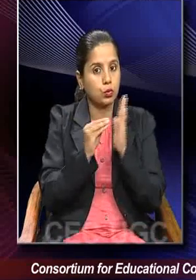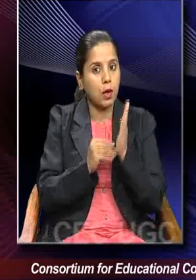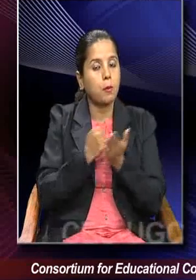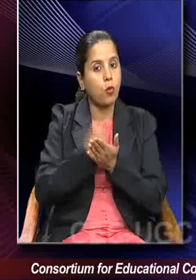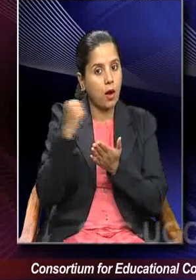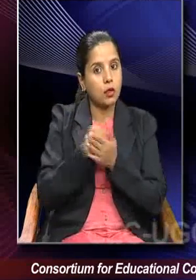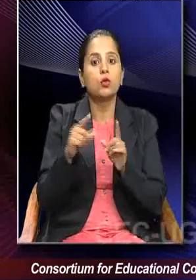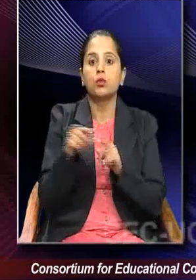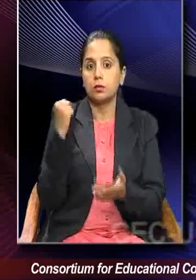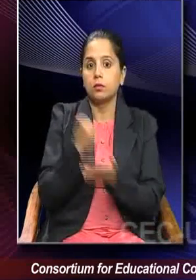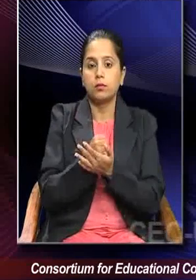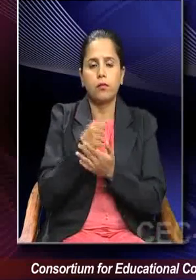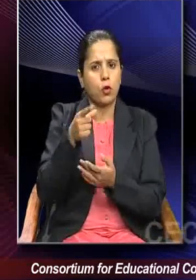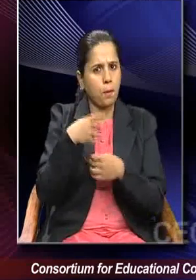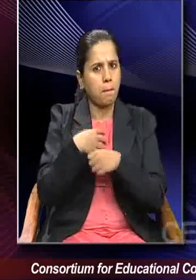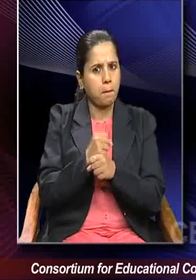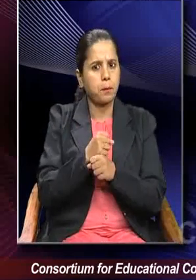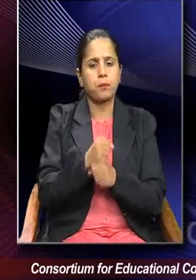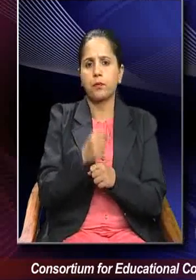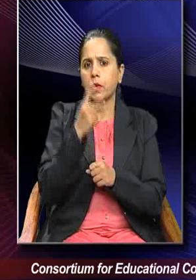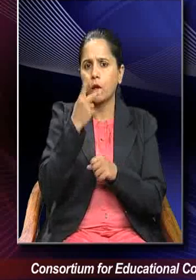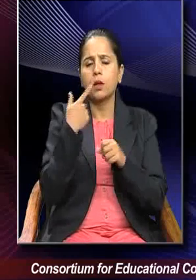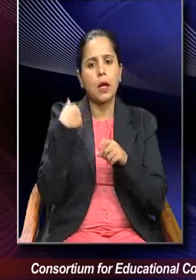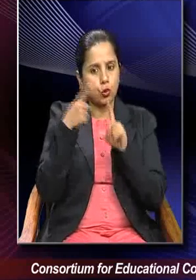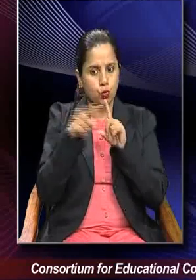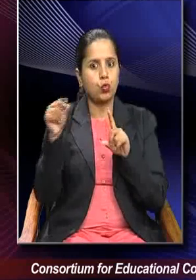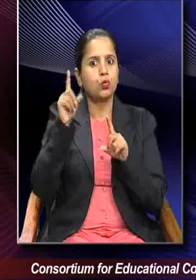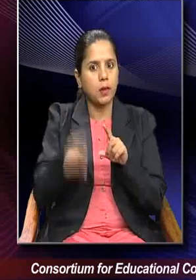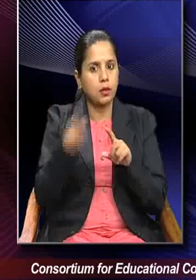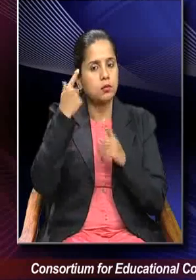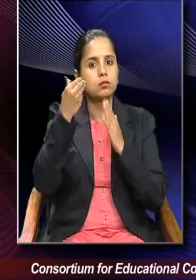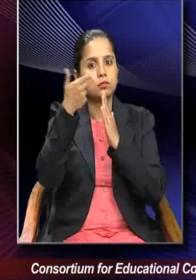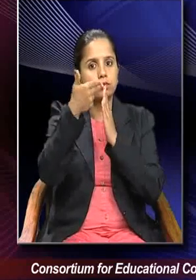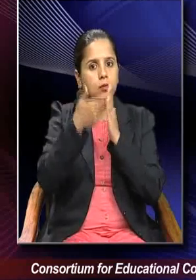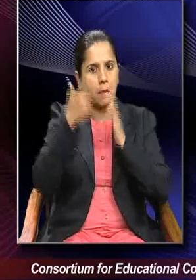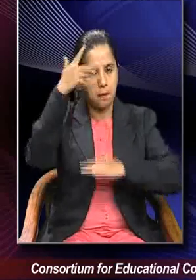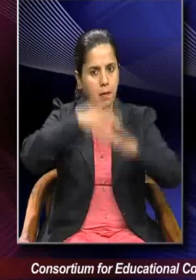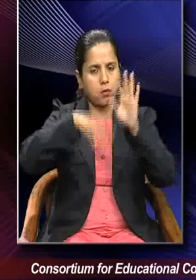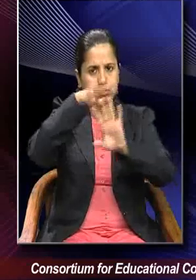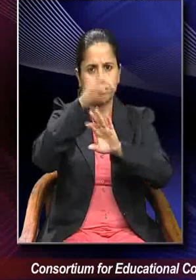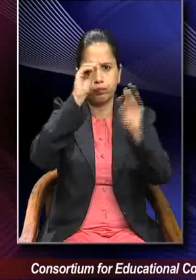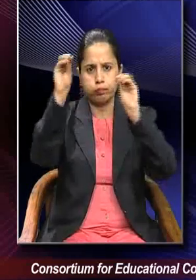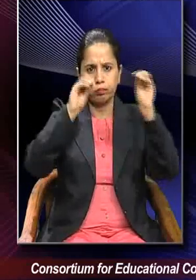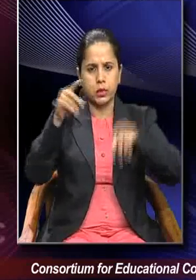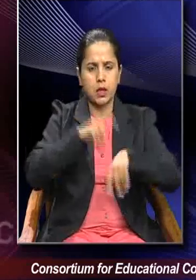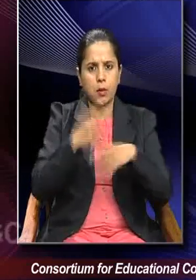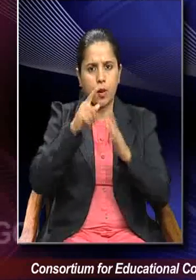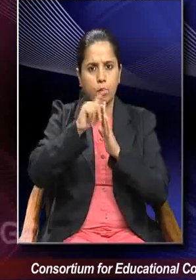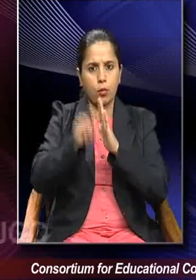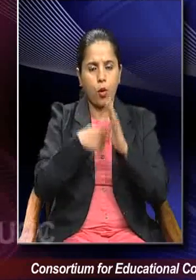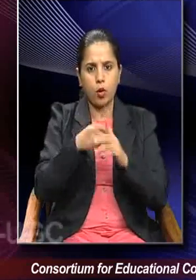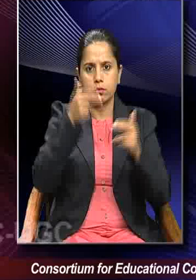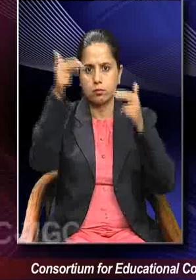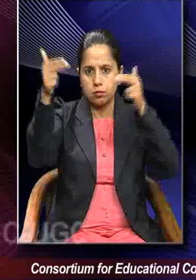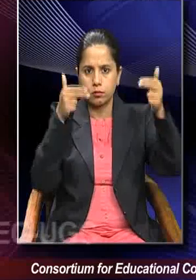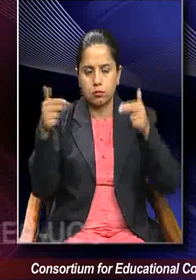practice. Create a to-do list or use a planner to group up your projects